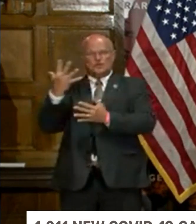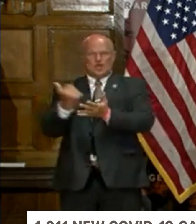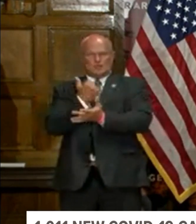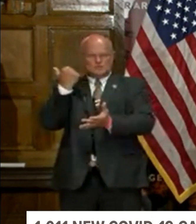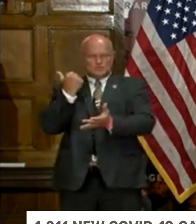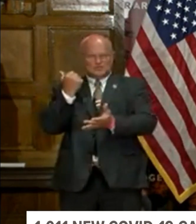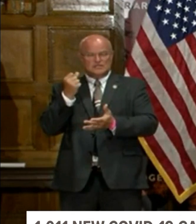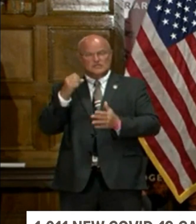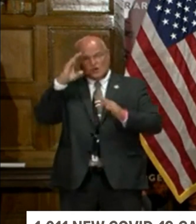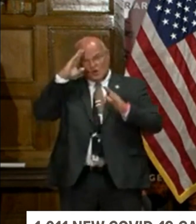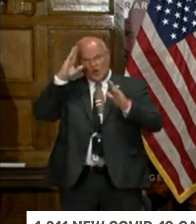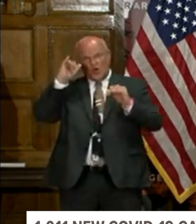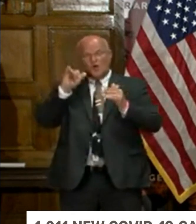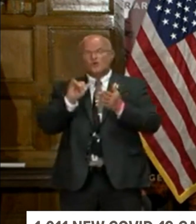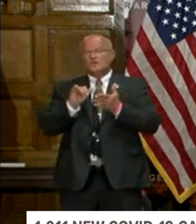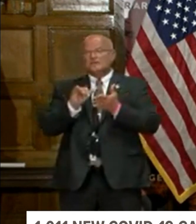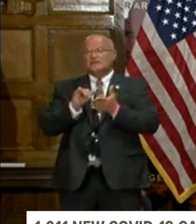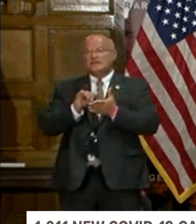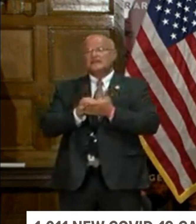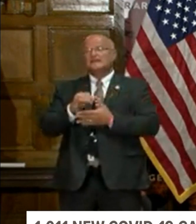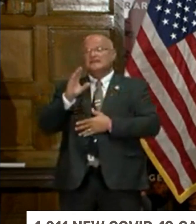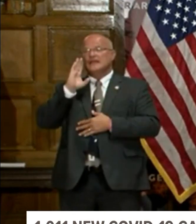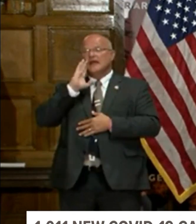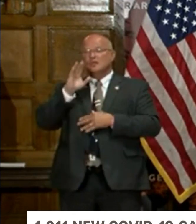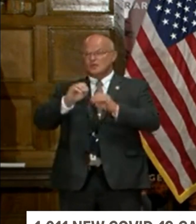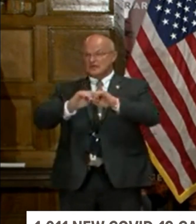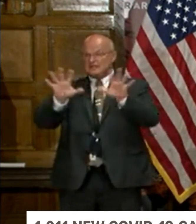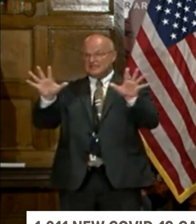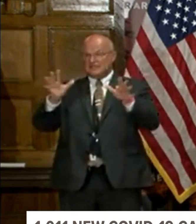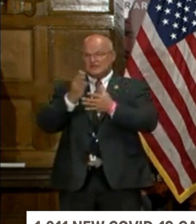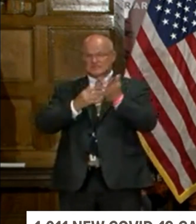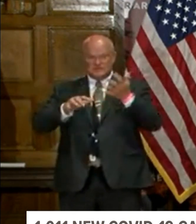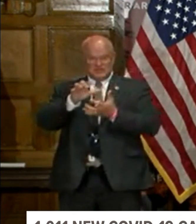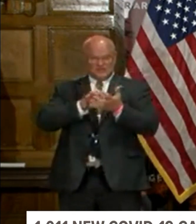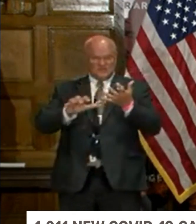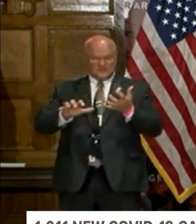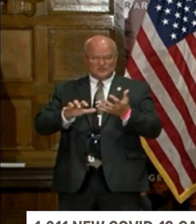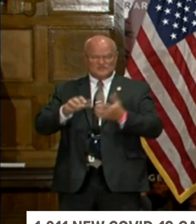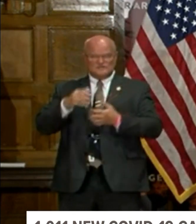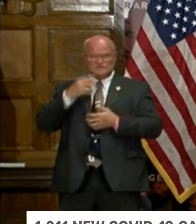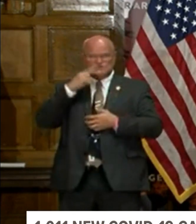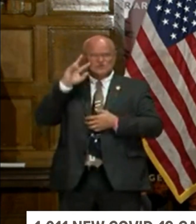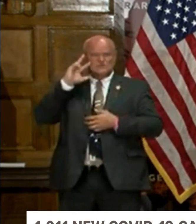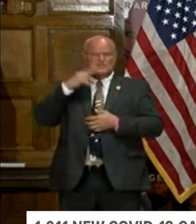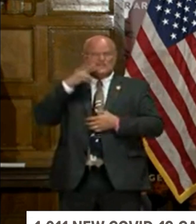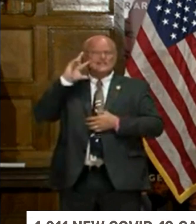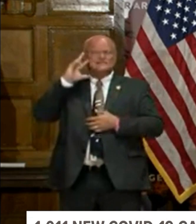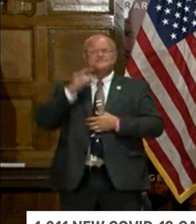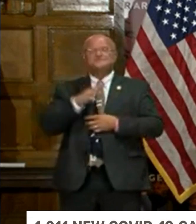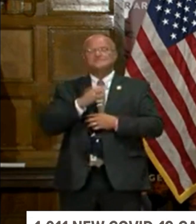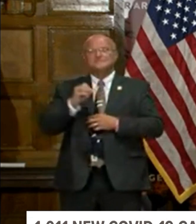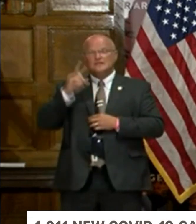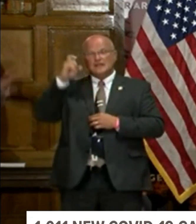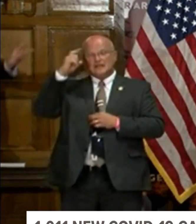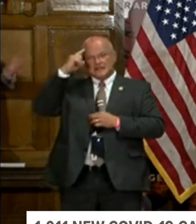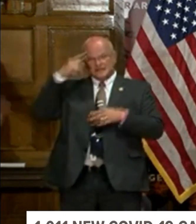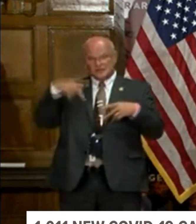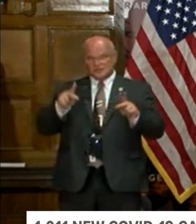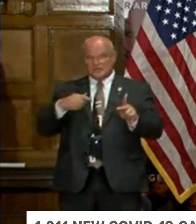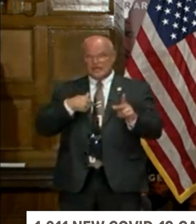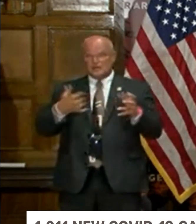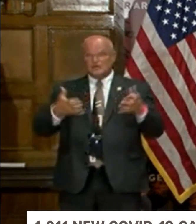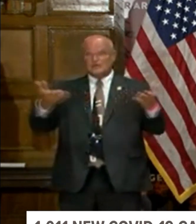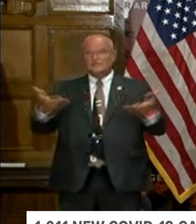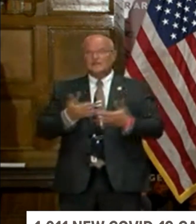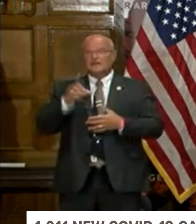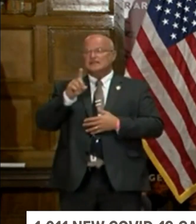opportunity. So hopefully that will clear up some of the confusion from a couple of days ago. And Governor, with your permission, I'd like to